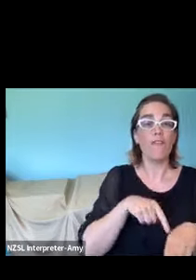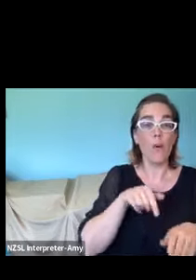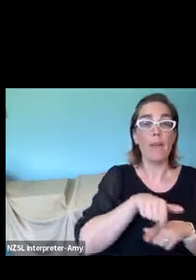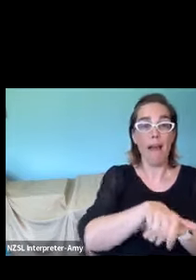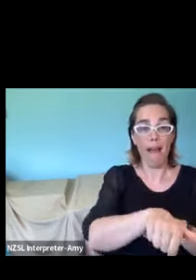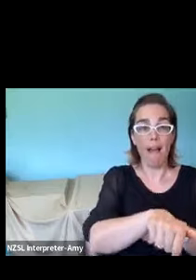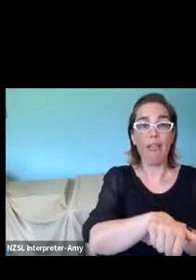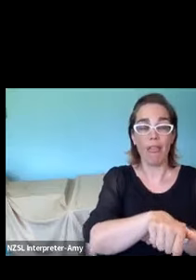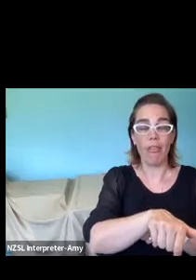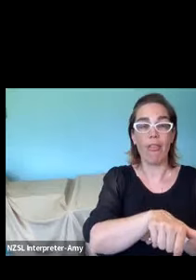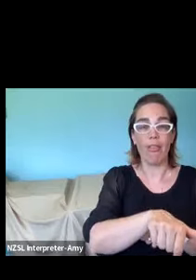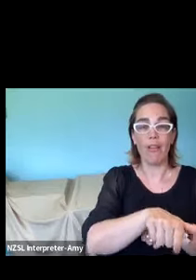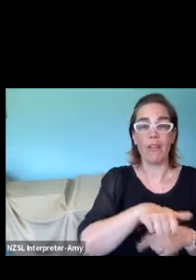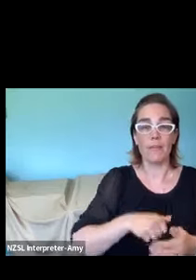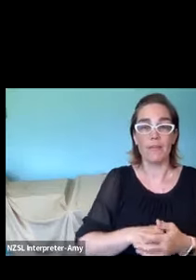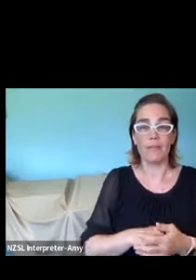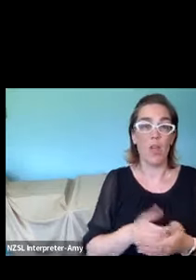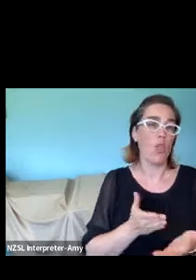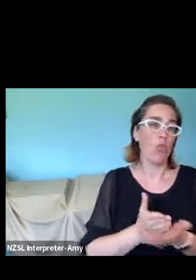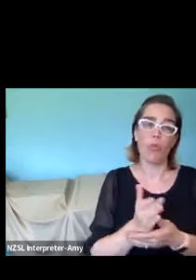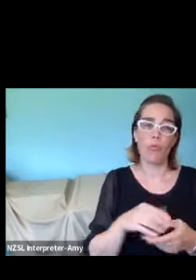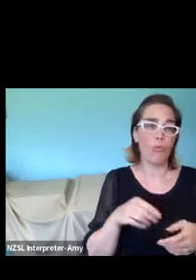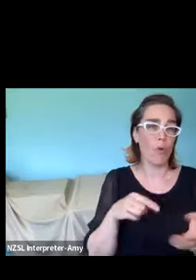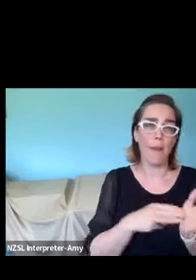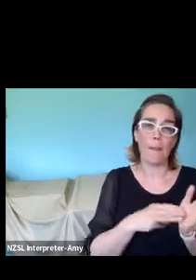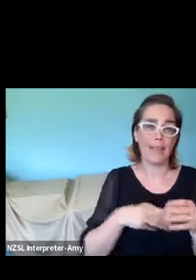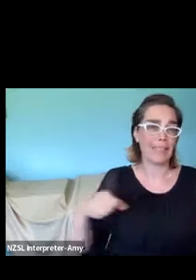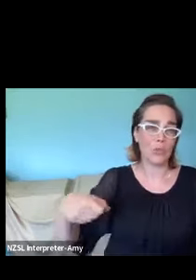by mobility scooter.